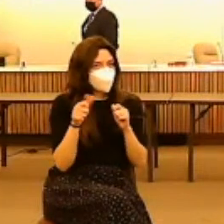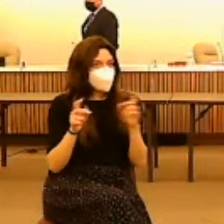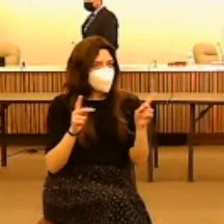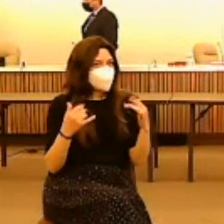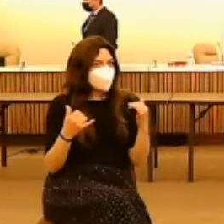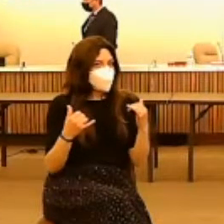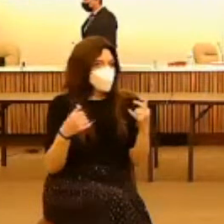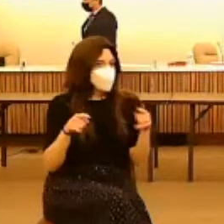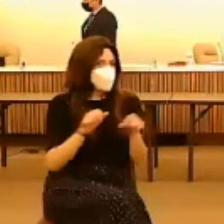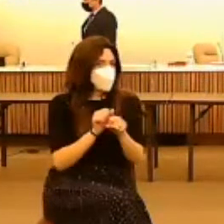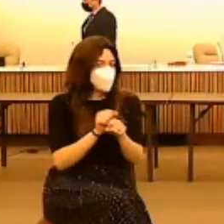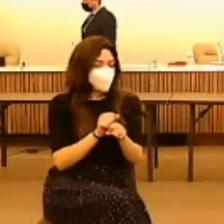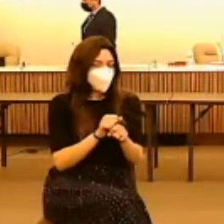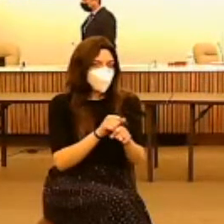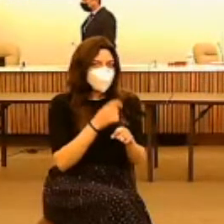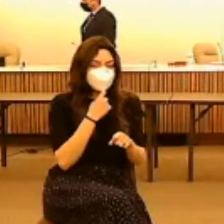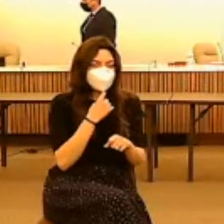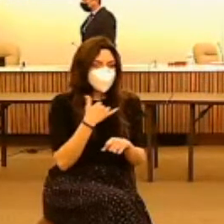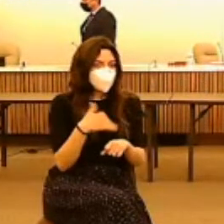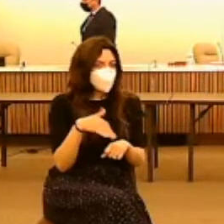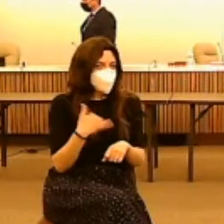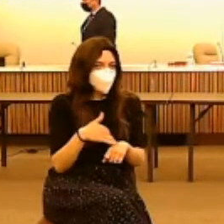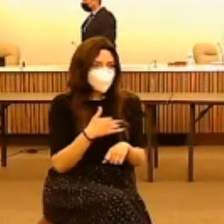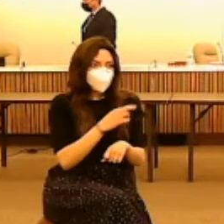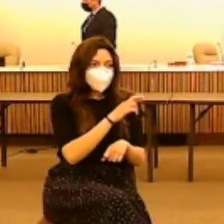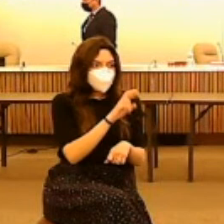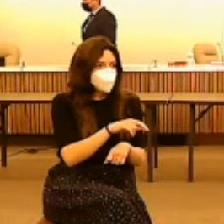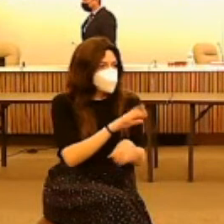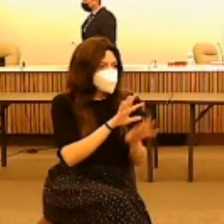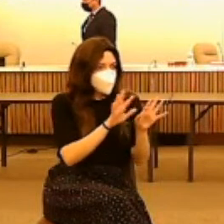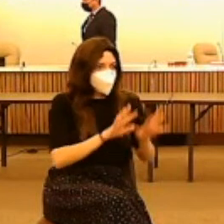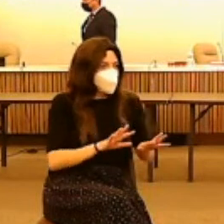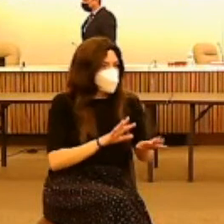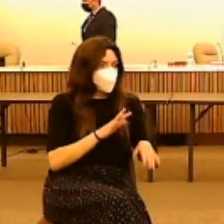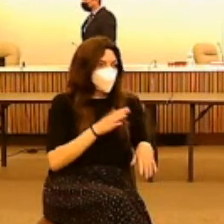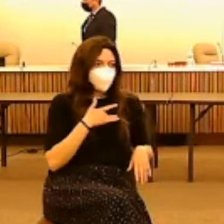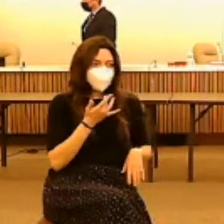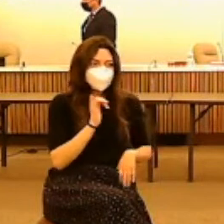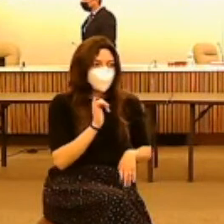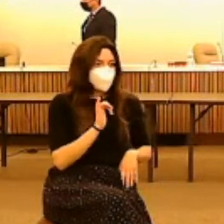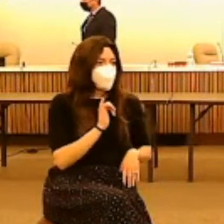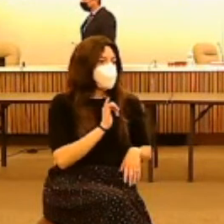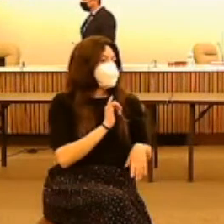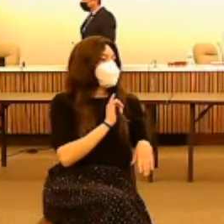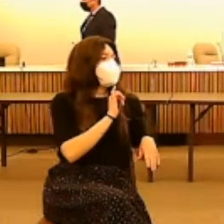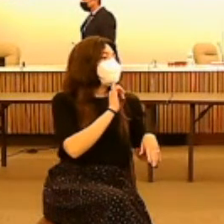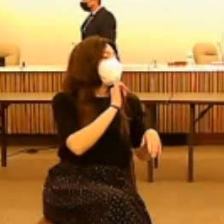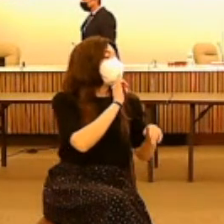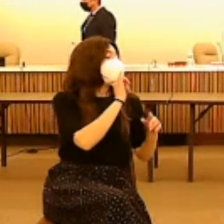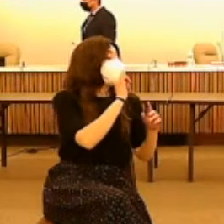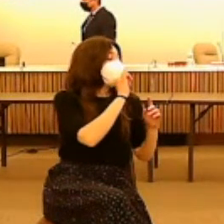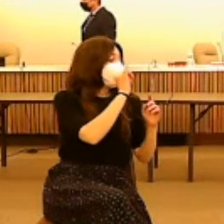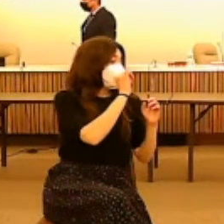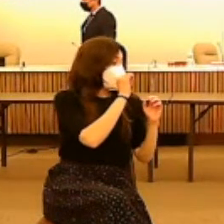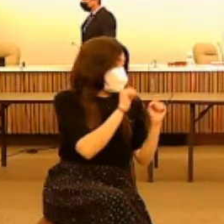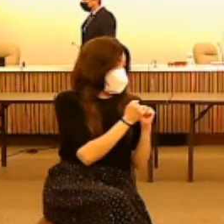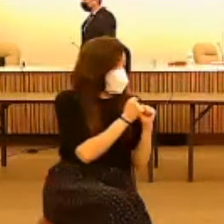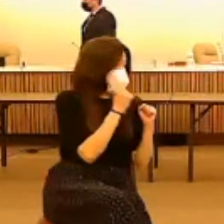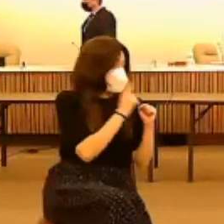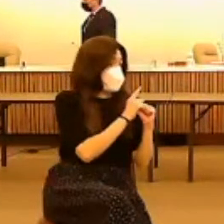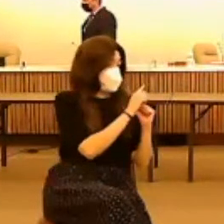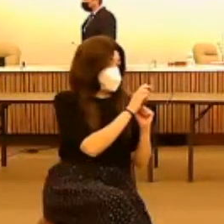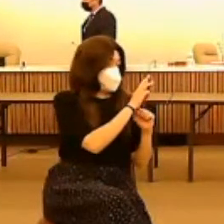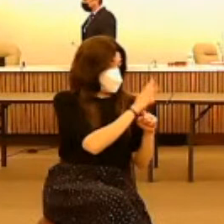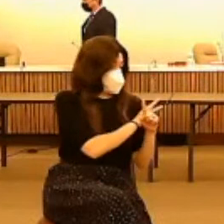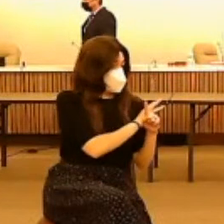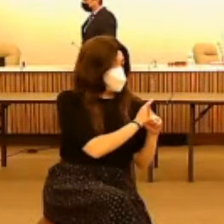so my sister was telling me on Sunday that he made, is it sectionals or something? I don't know what, and he's only